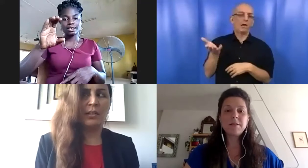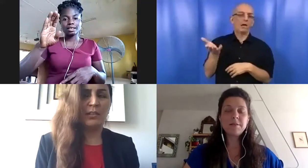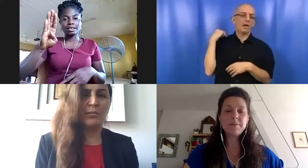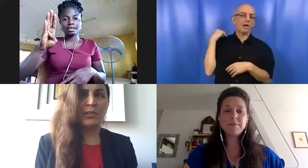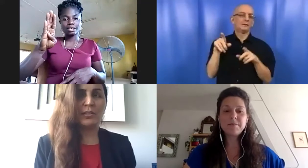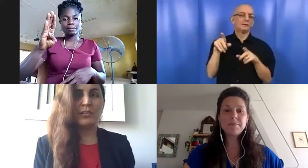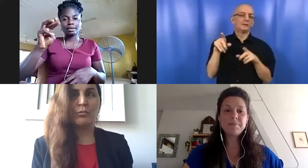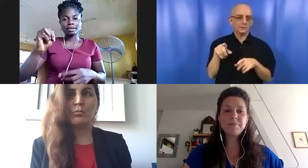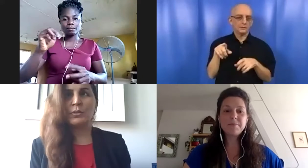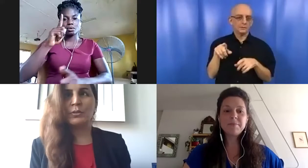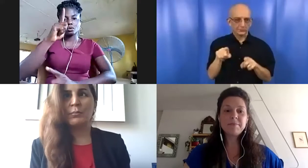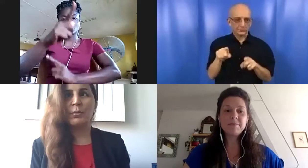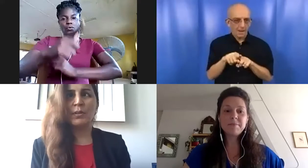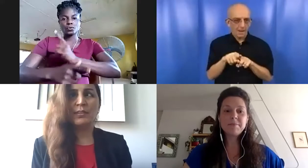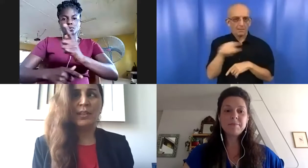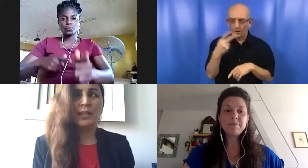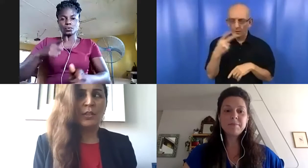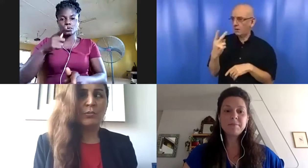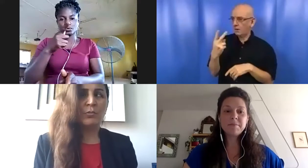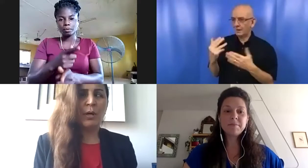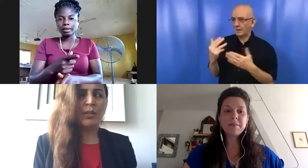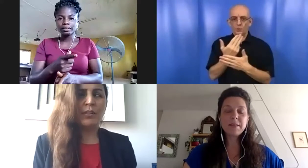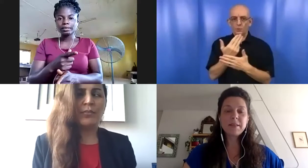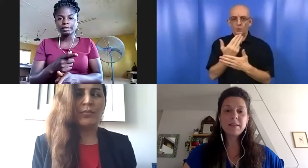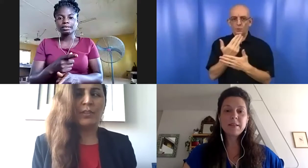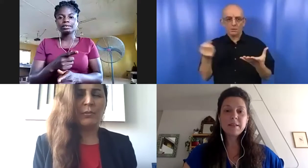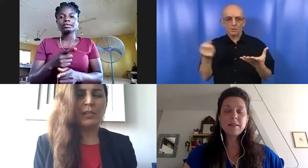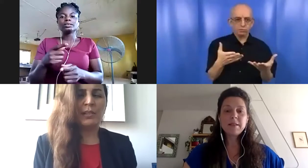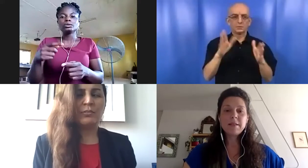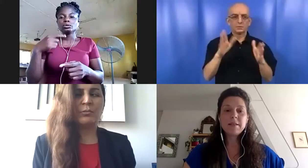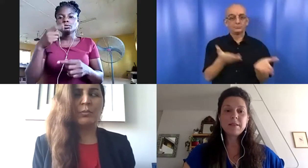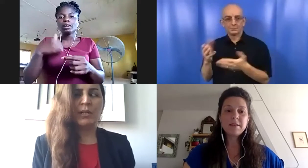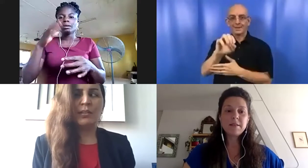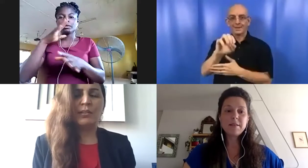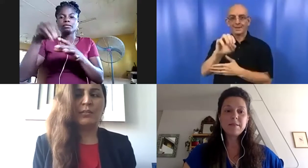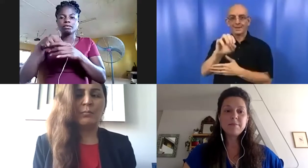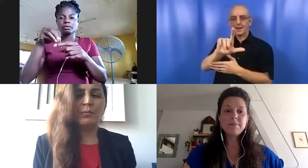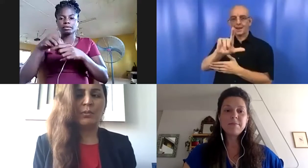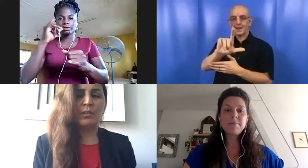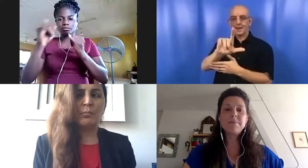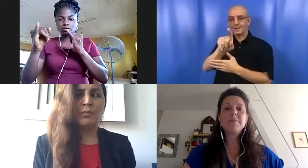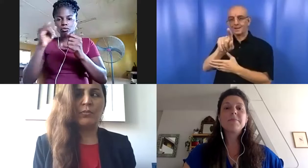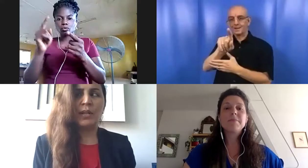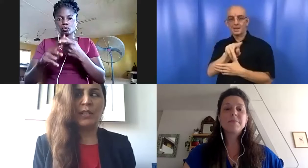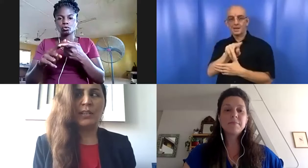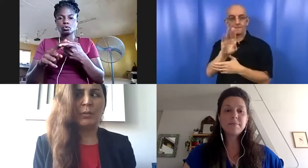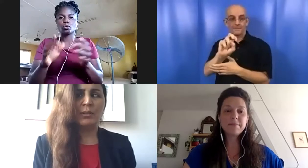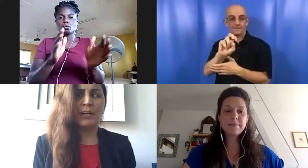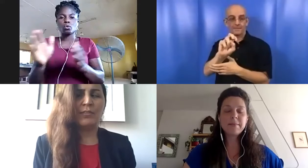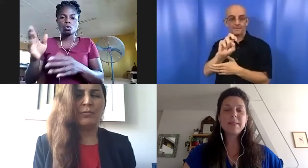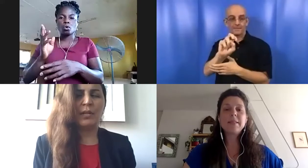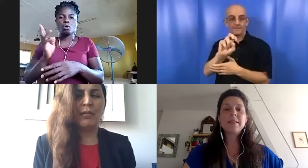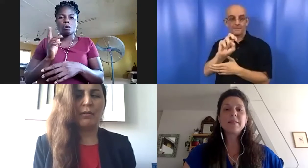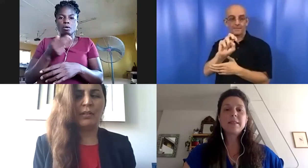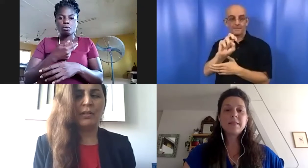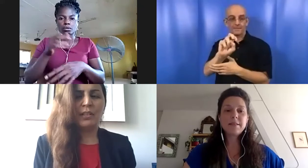and doing the interviews for this report, to walk us very quickly through what the report's finding about